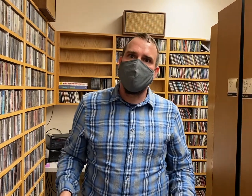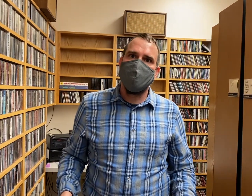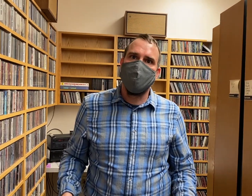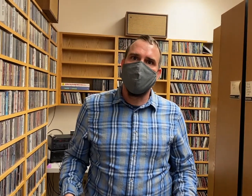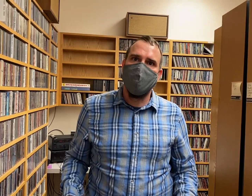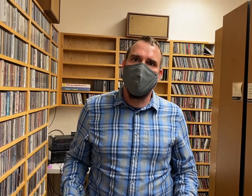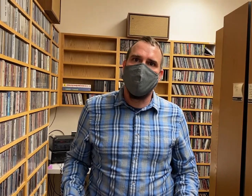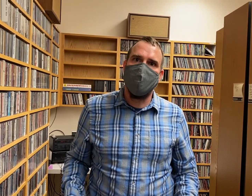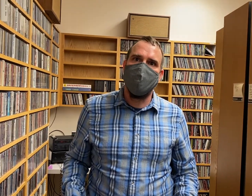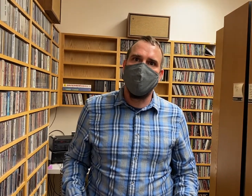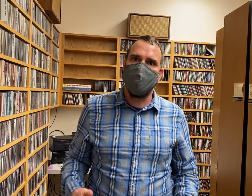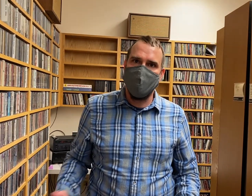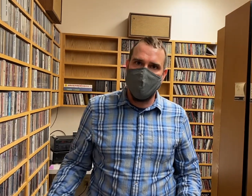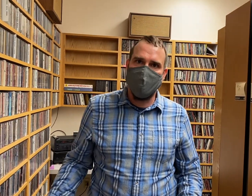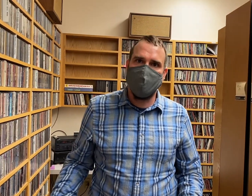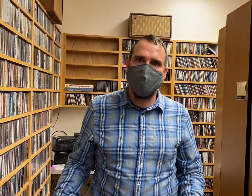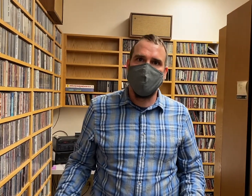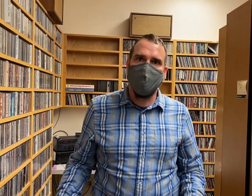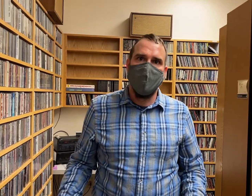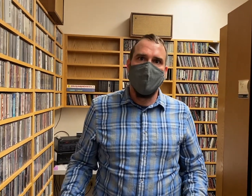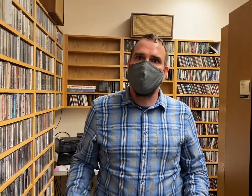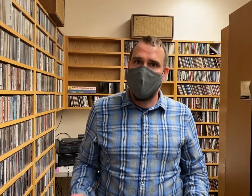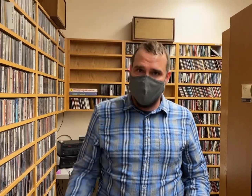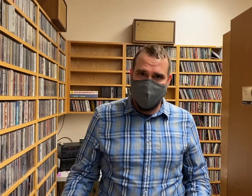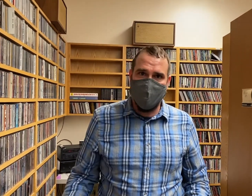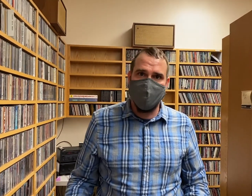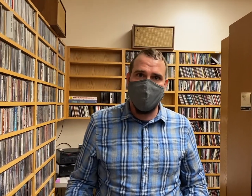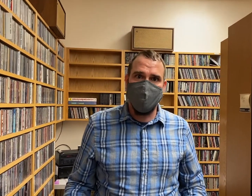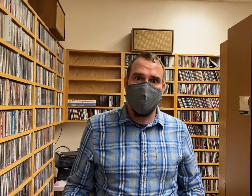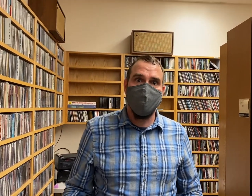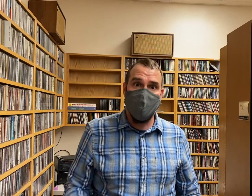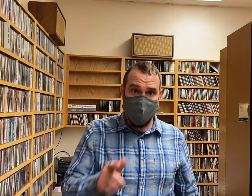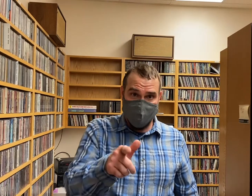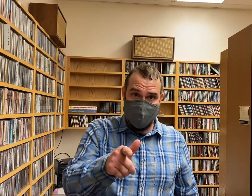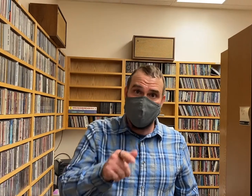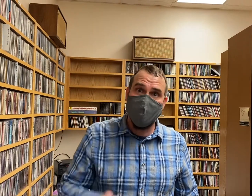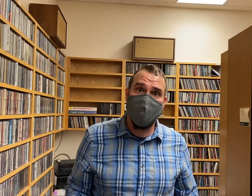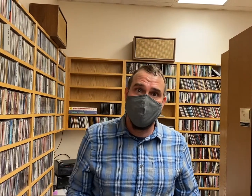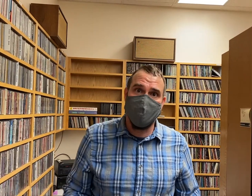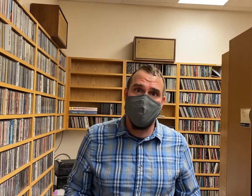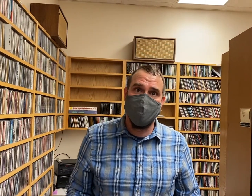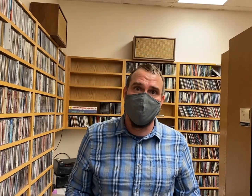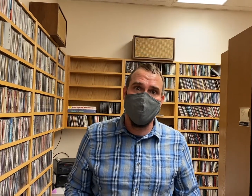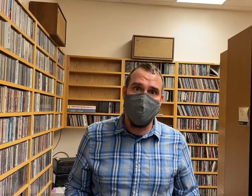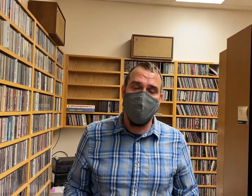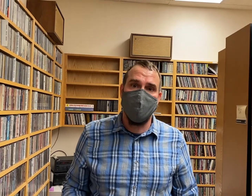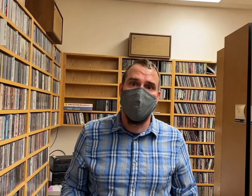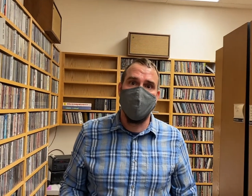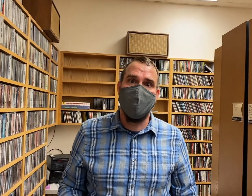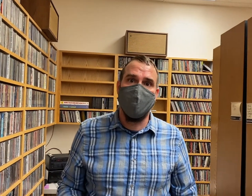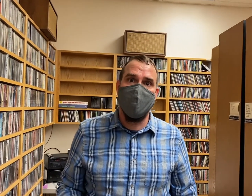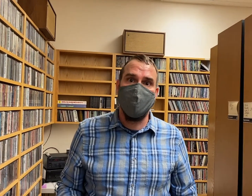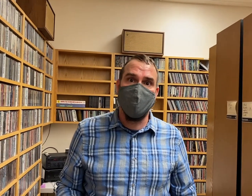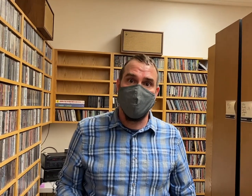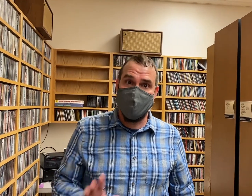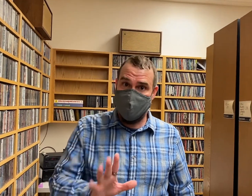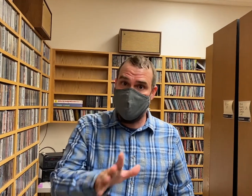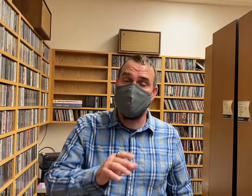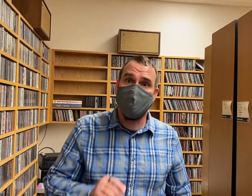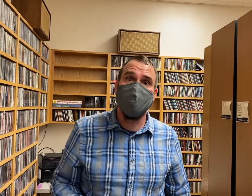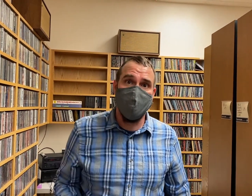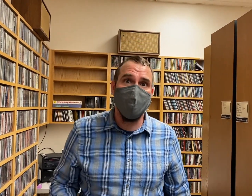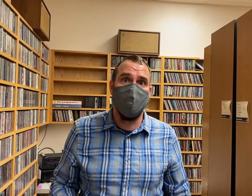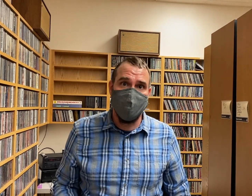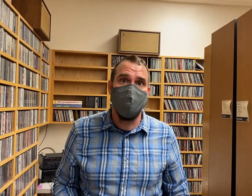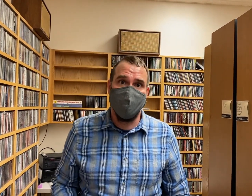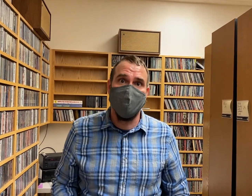versus digital. A CD is digital. Spotify is digital. Music on your phone is digital. That means it's